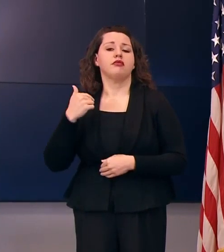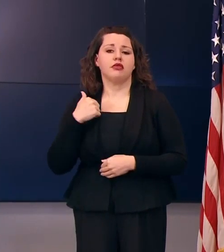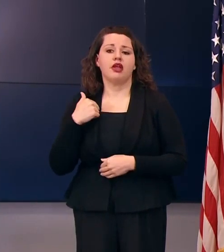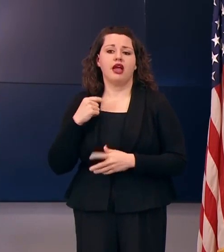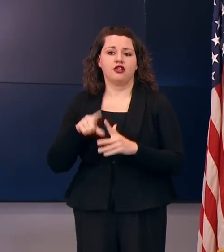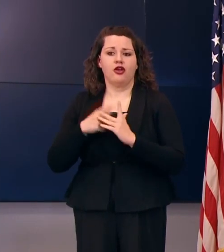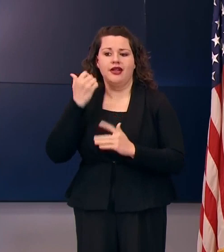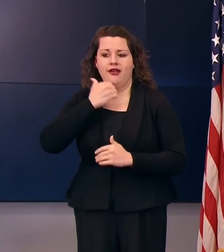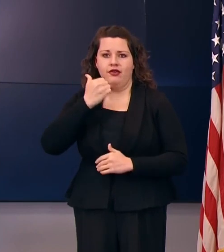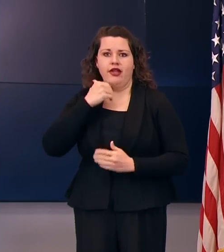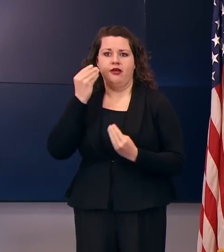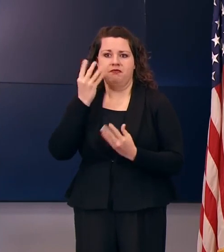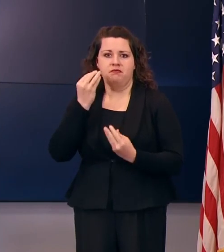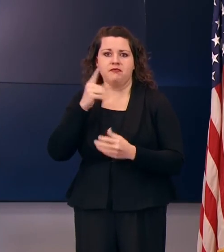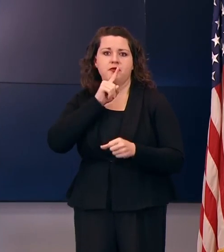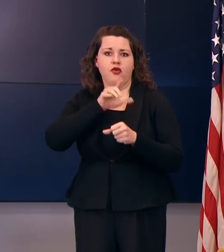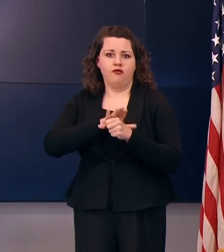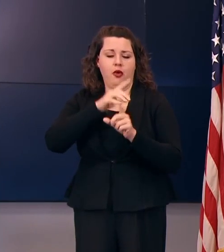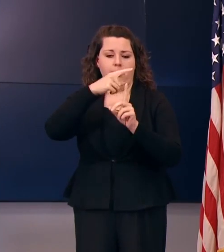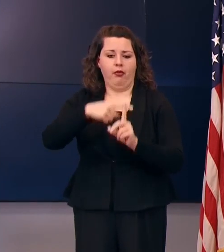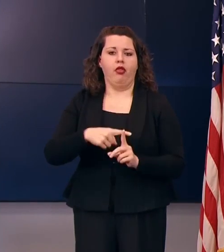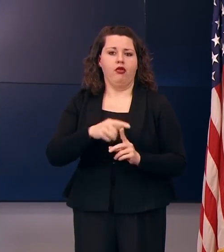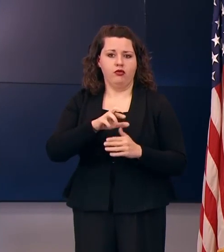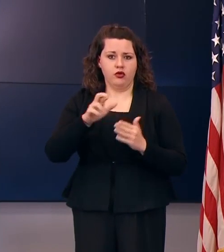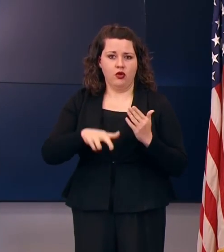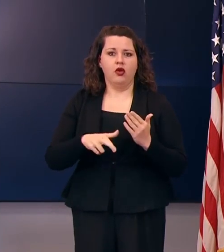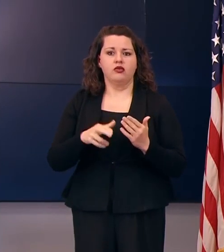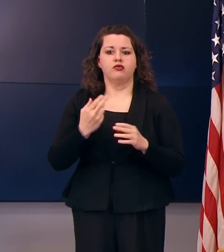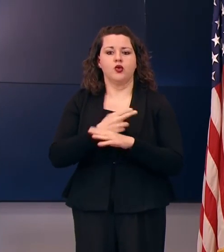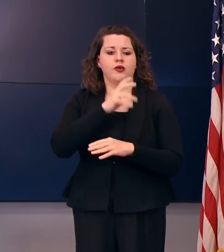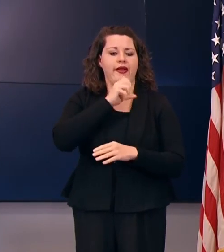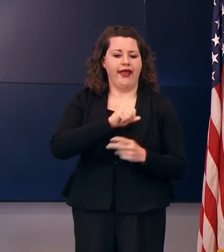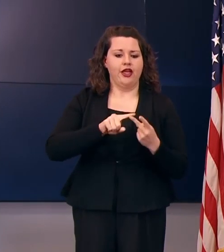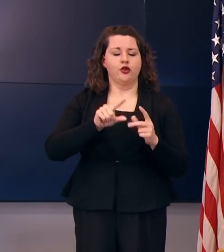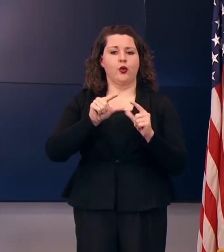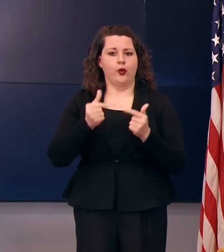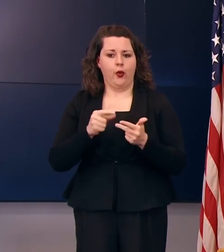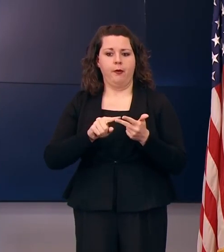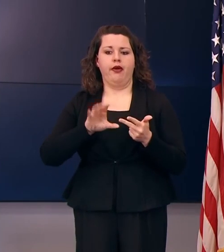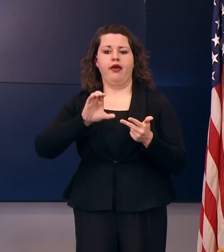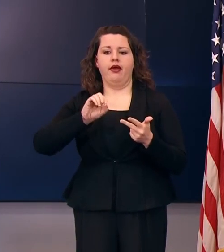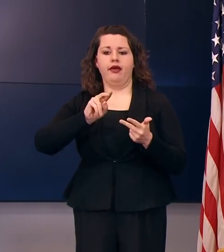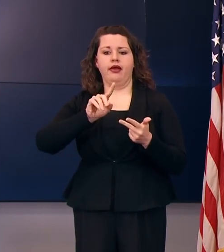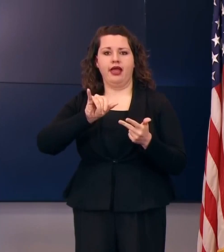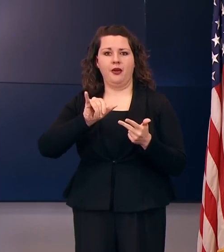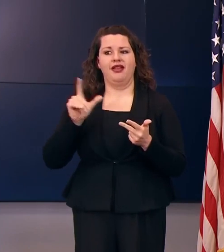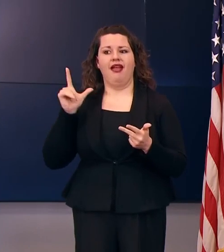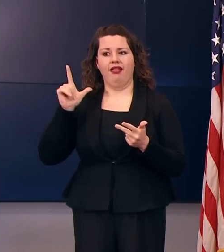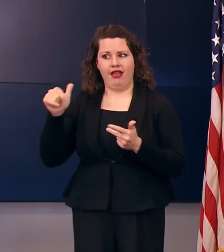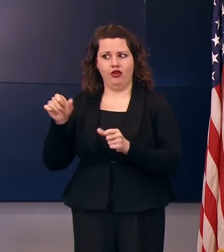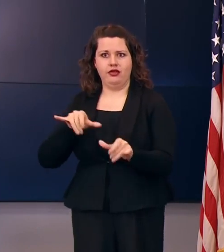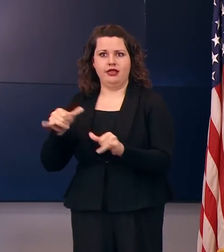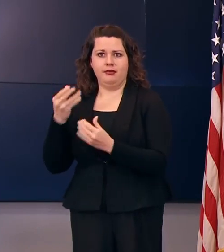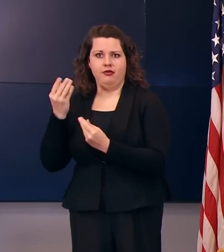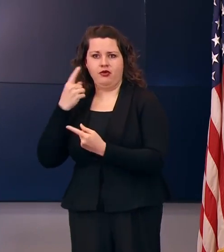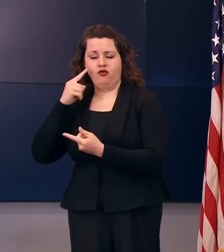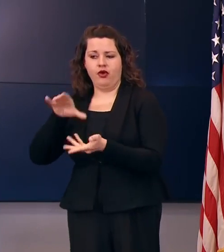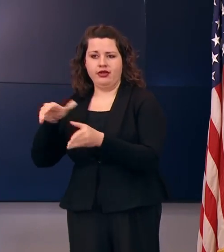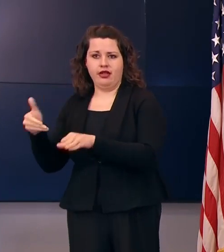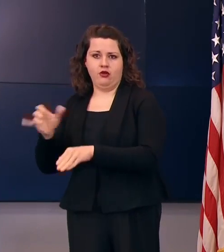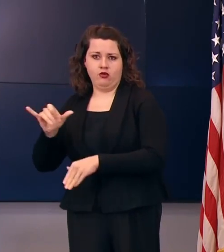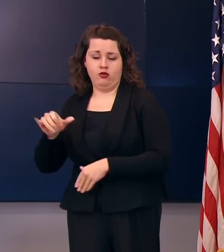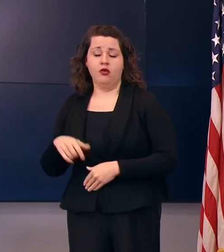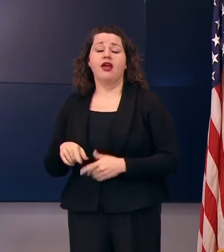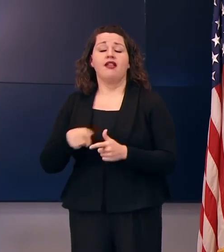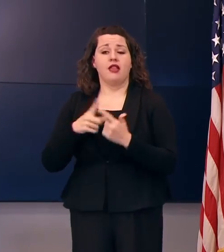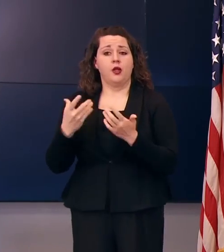daily updates of confirmed cases by age group and county, and later provided the same information for deaths. Then, as new